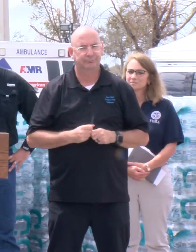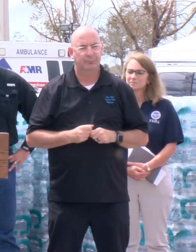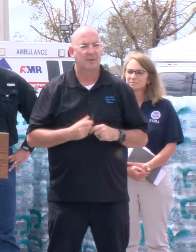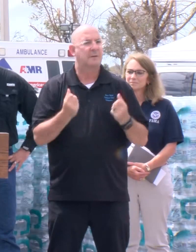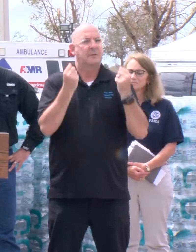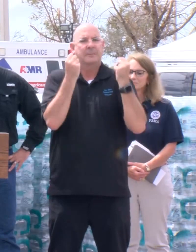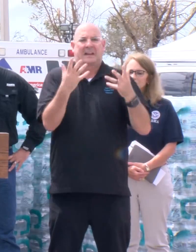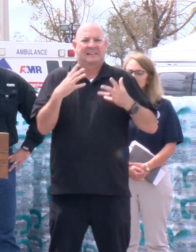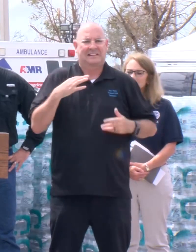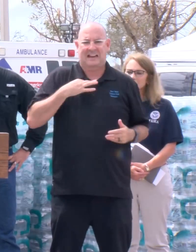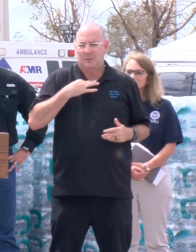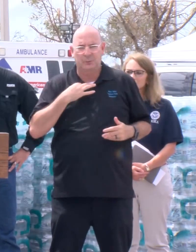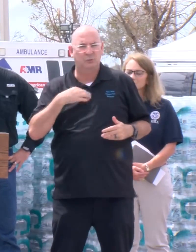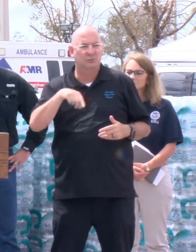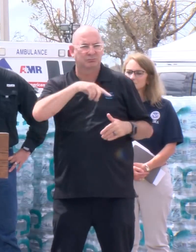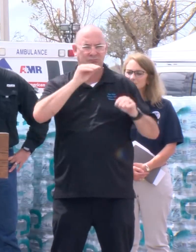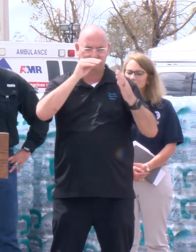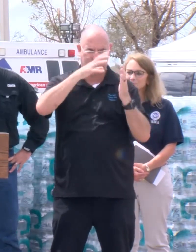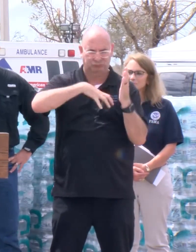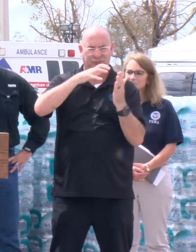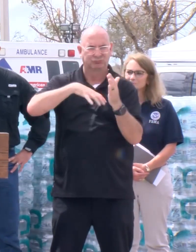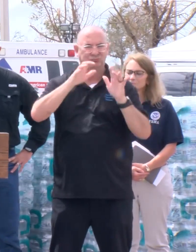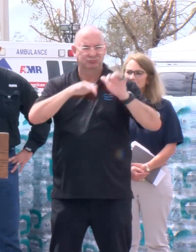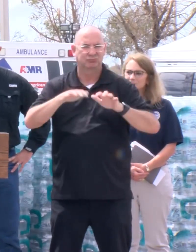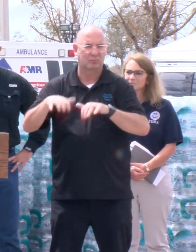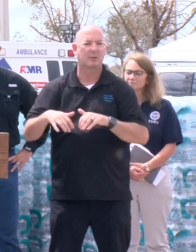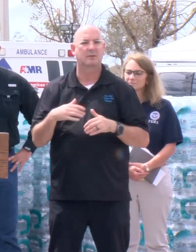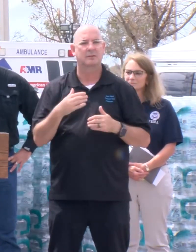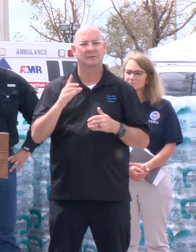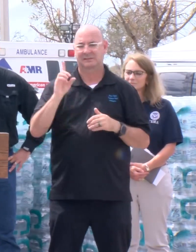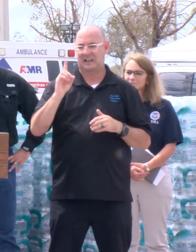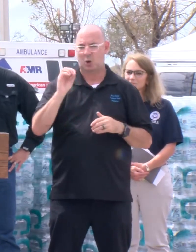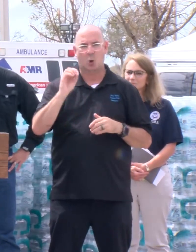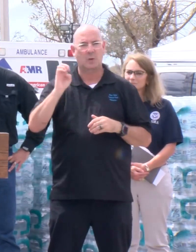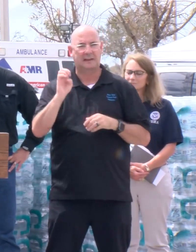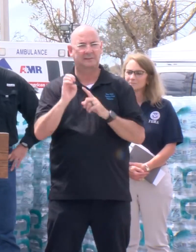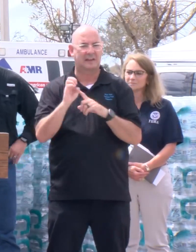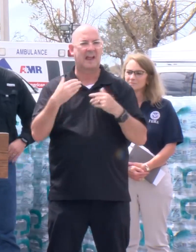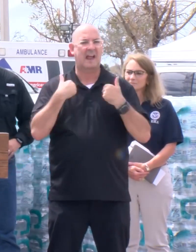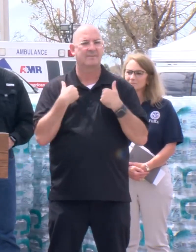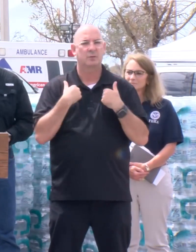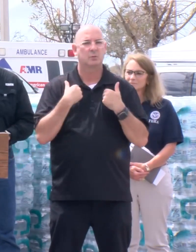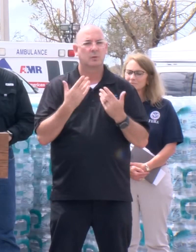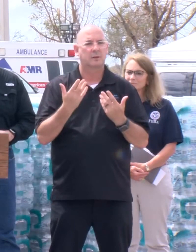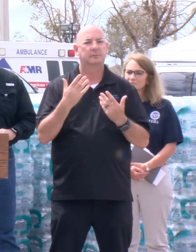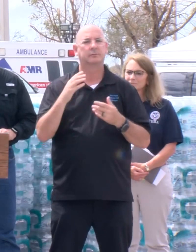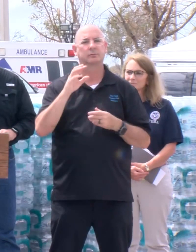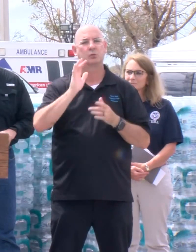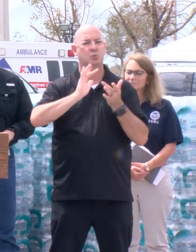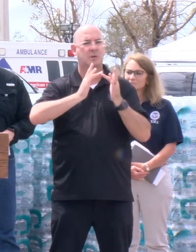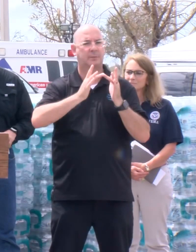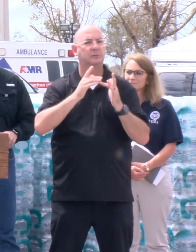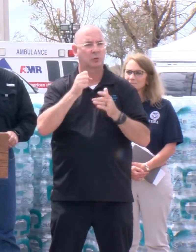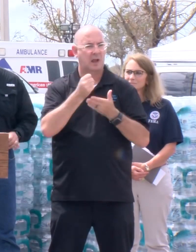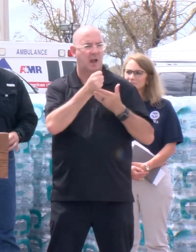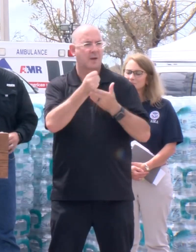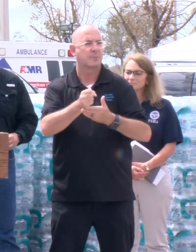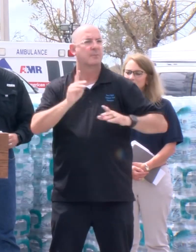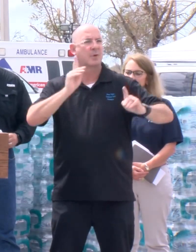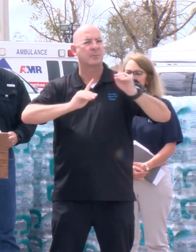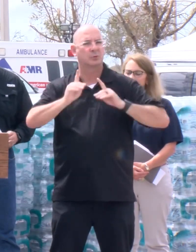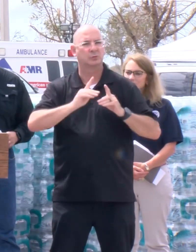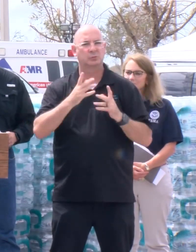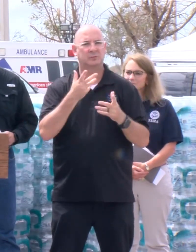the Disaster Recovery Jobs Portal to help connect businesses and individuals impacted by the hurricane with